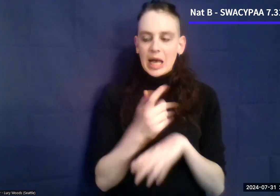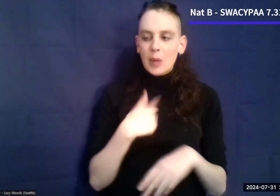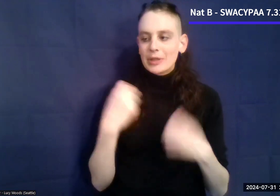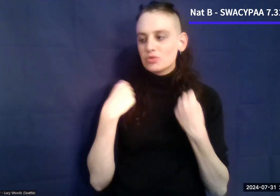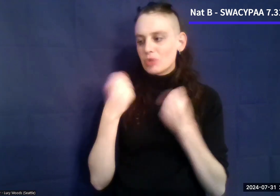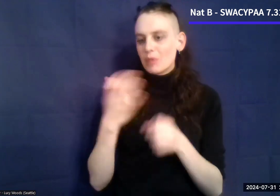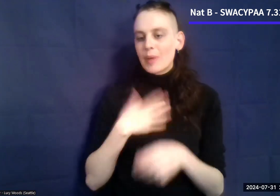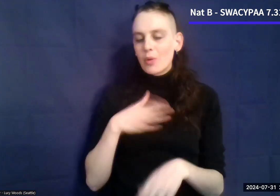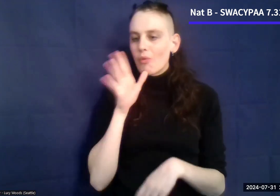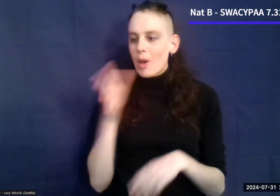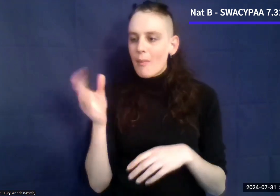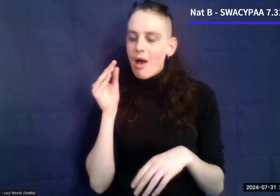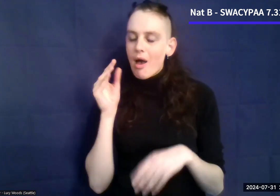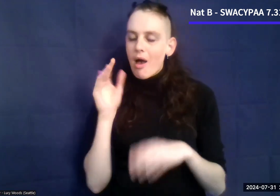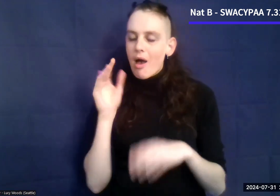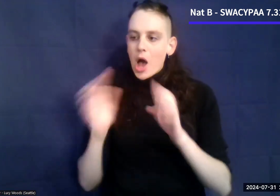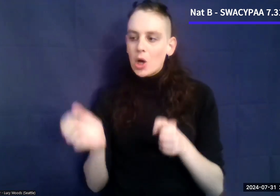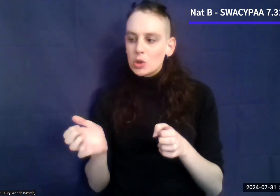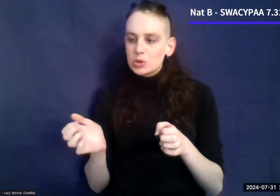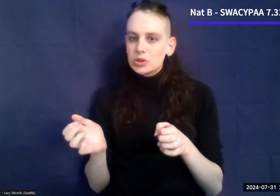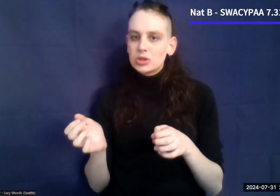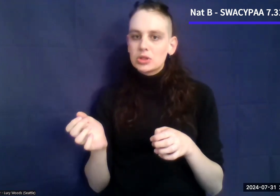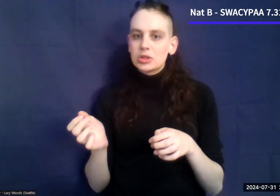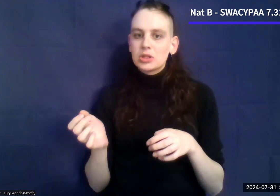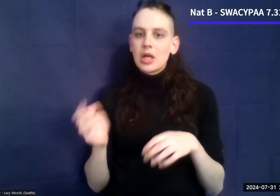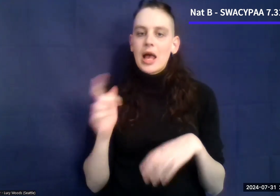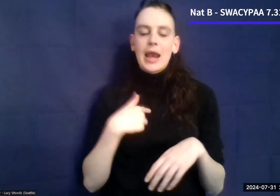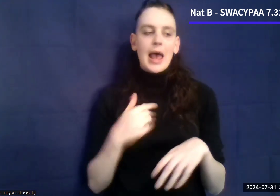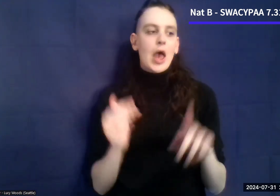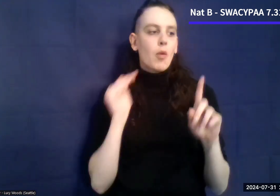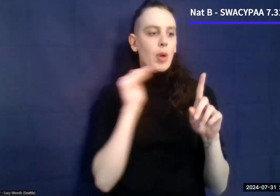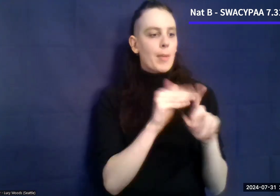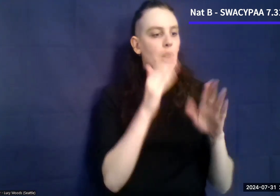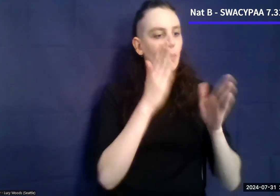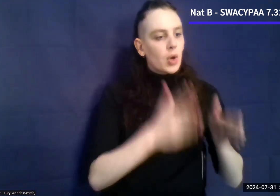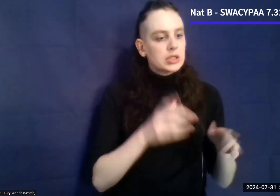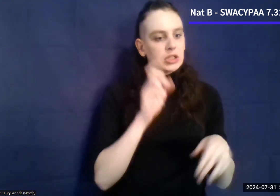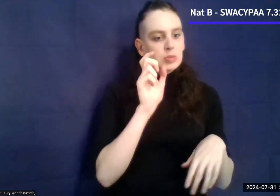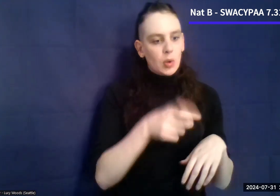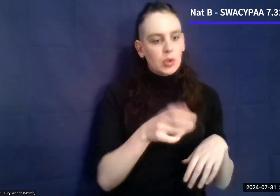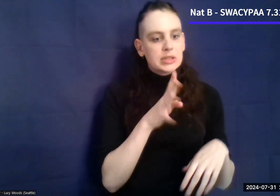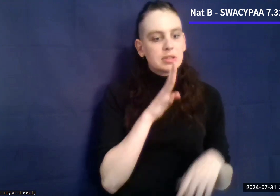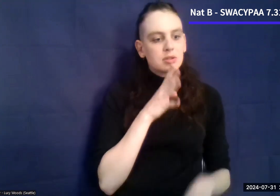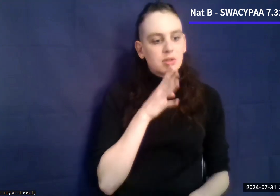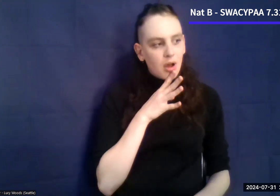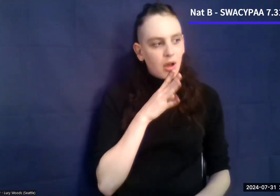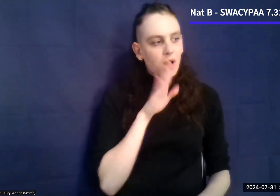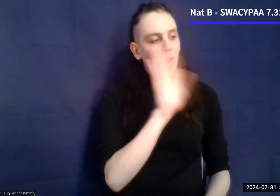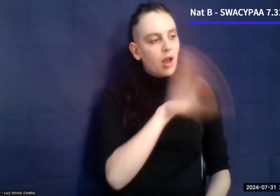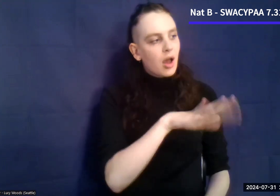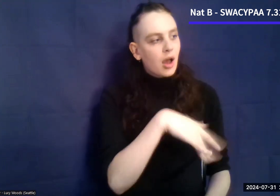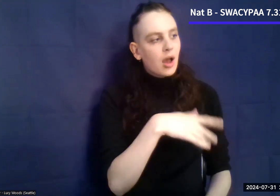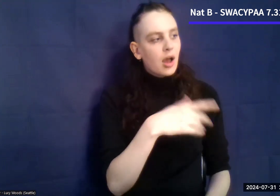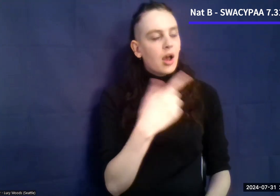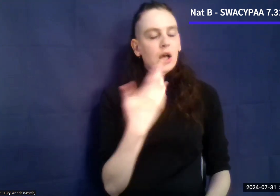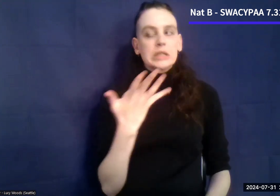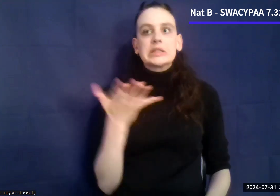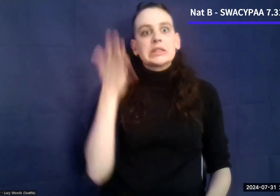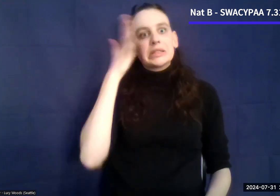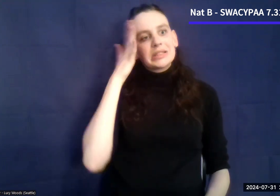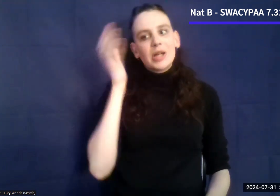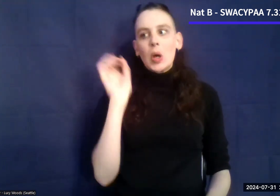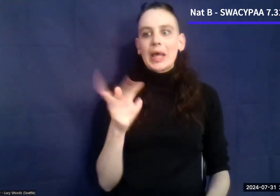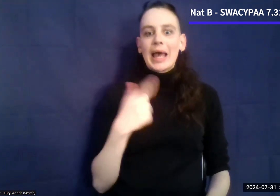to speak," and I was like, "Yeah." And then I texted them to be like, "Hey, reminder," and they're like, "Oh shoot, I'm at work," and I was like, "Okay, I guess it's